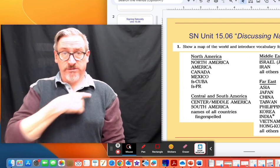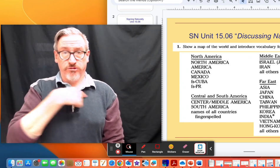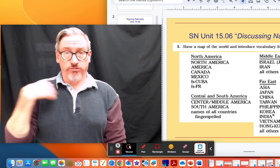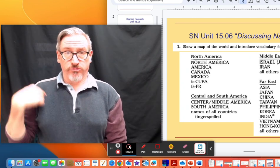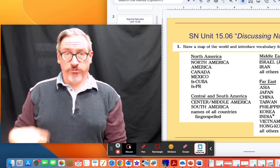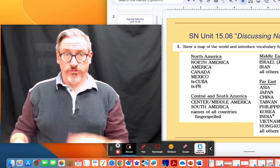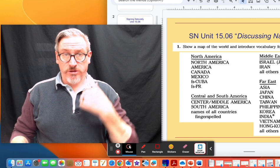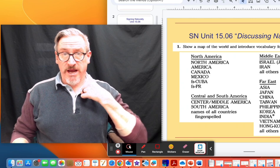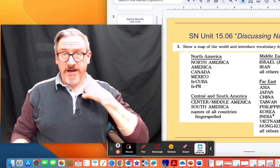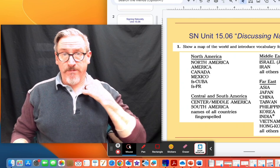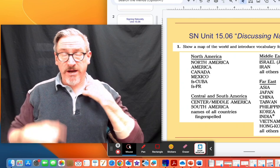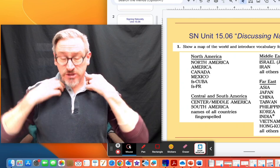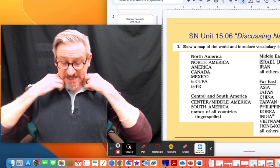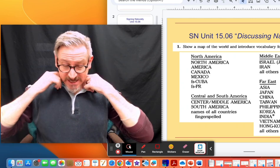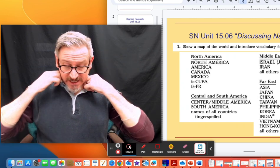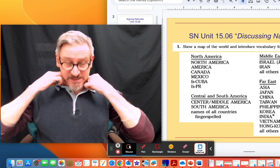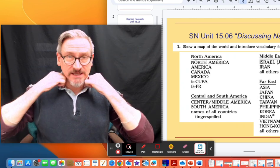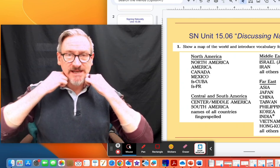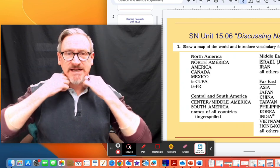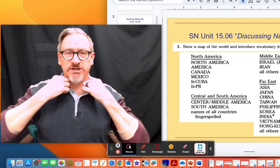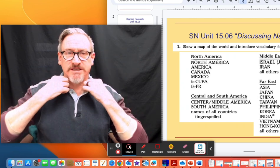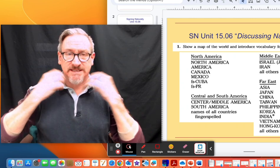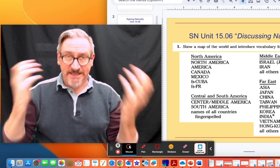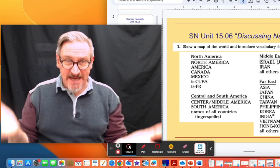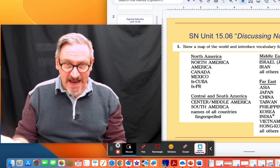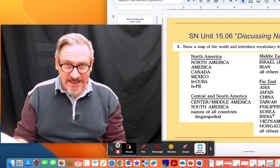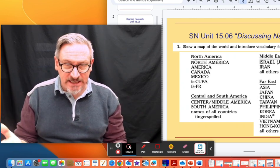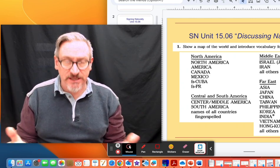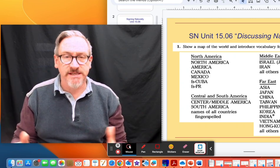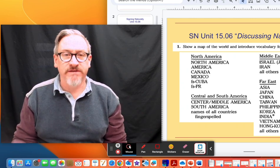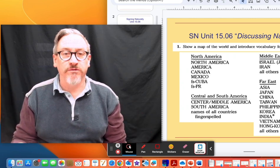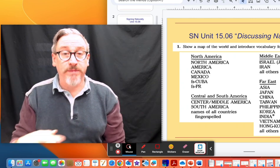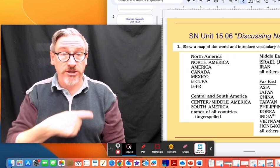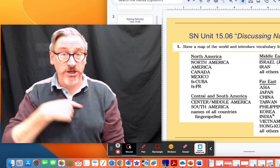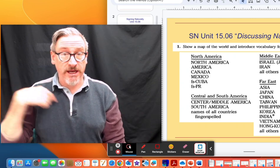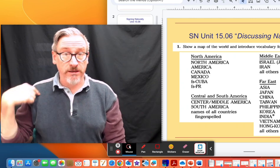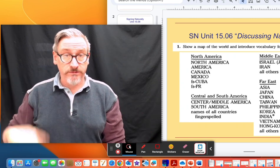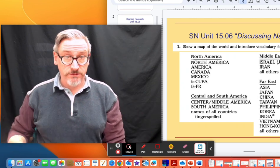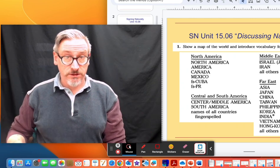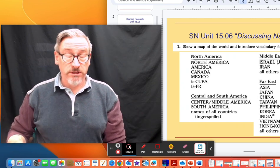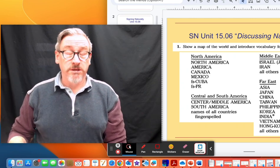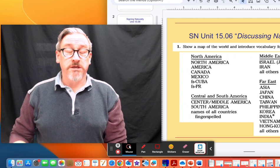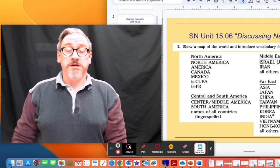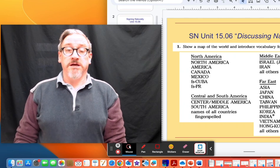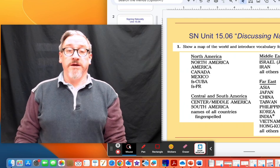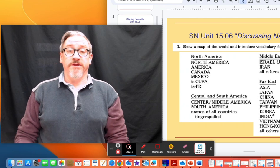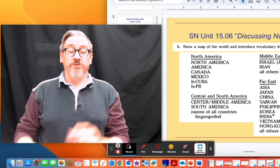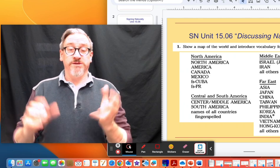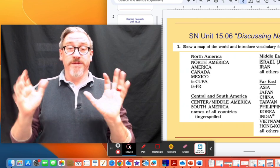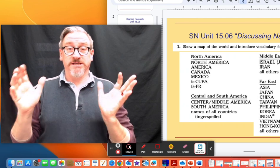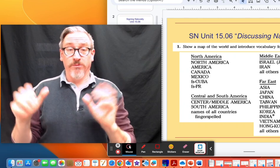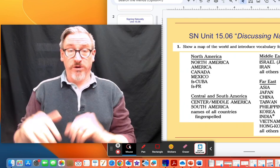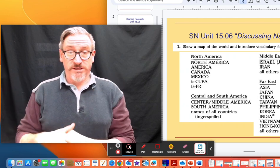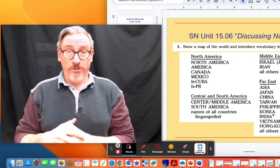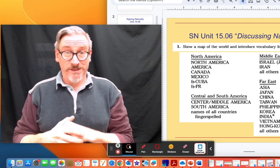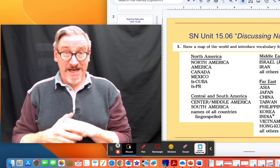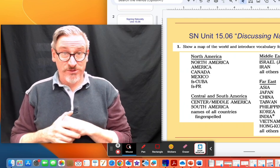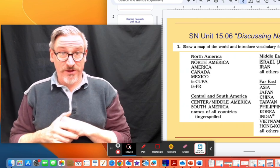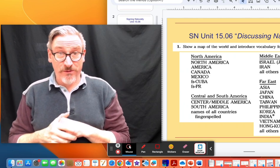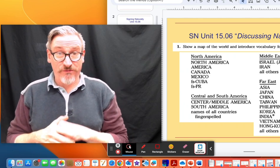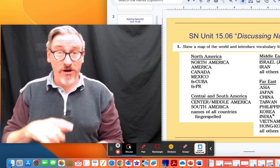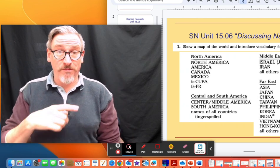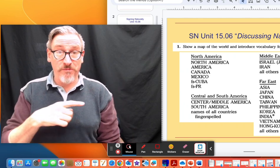this, and my understanding is that that's actually technically the sign for Beijing. And there was a mix-up where someone